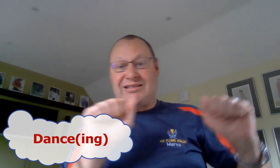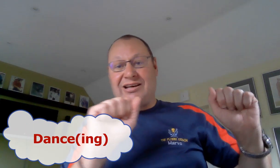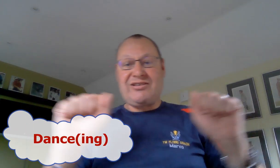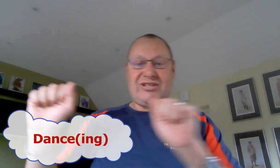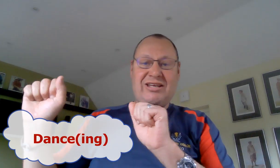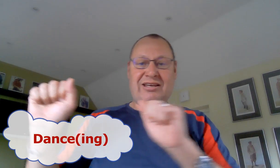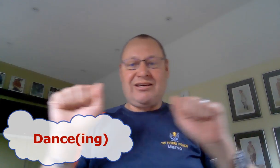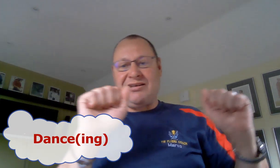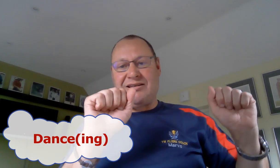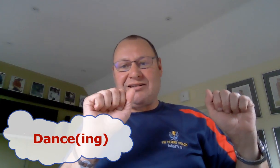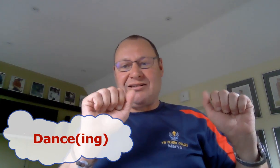Dancing.